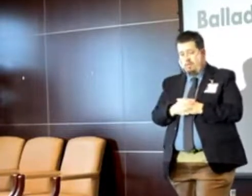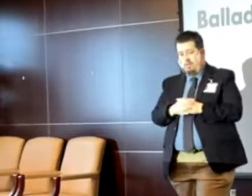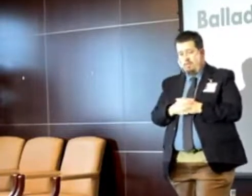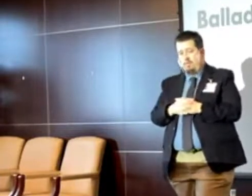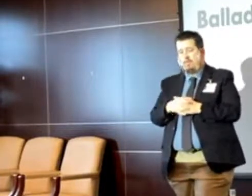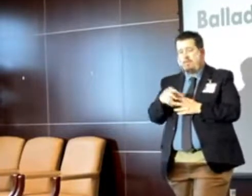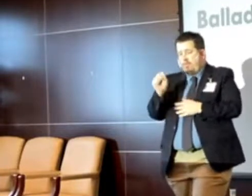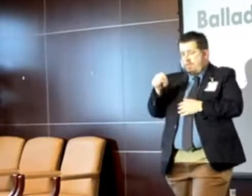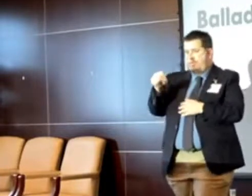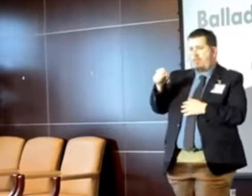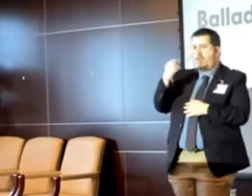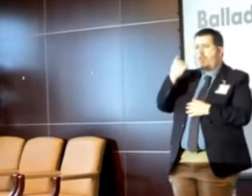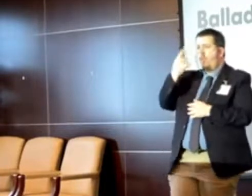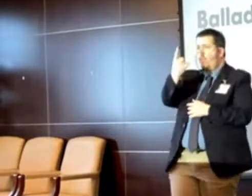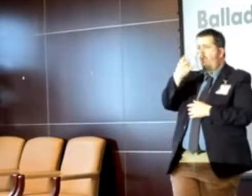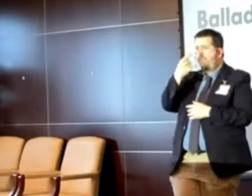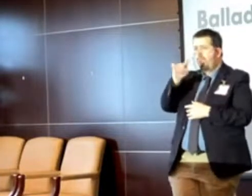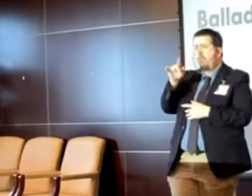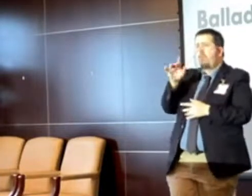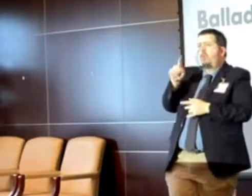Yeah, just one if I may. Sure.